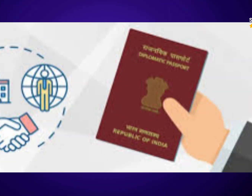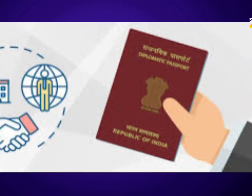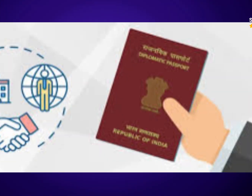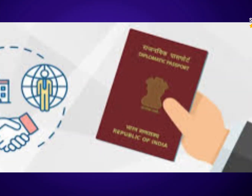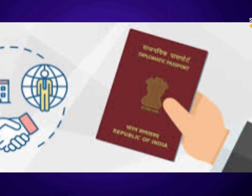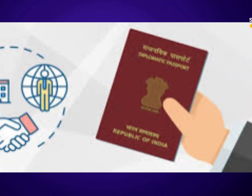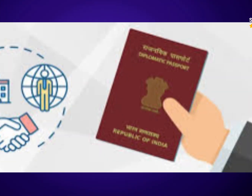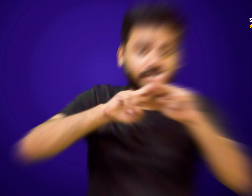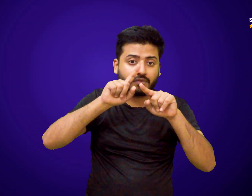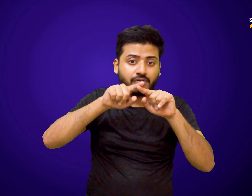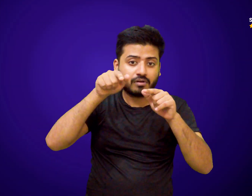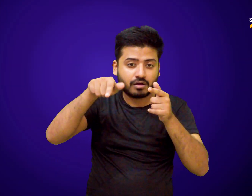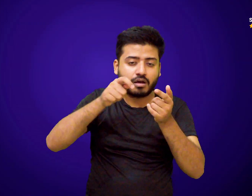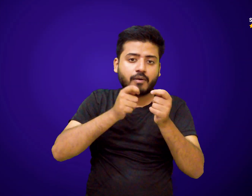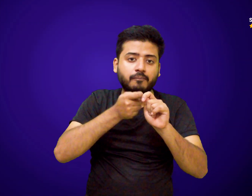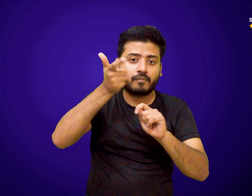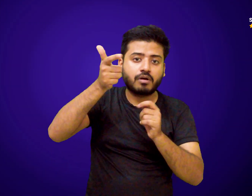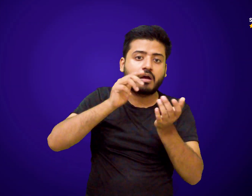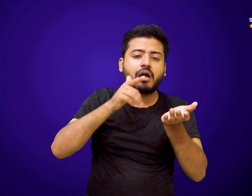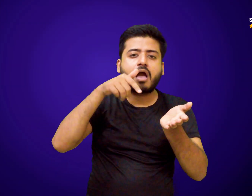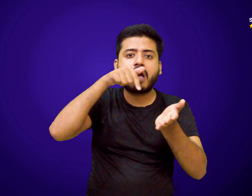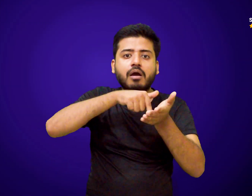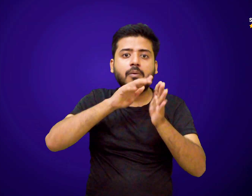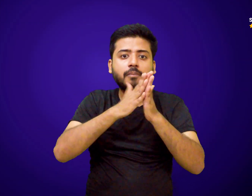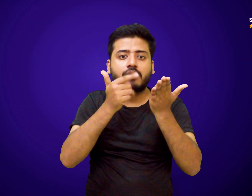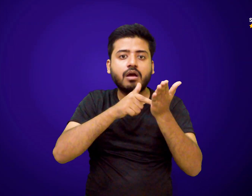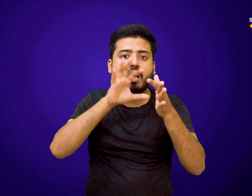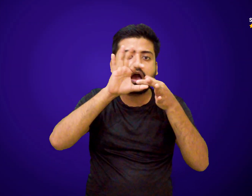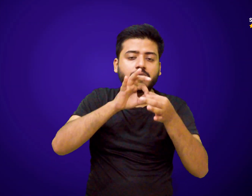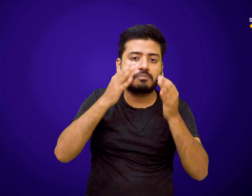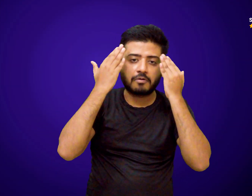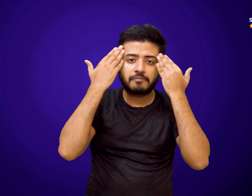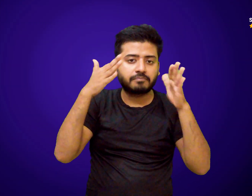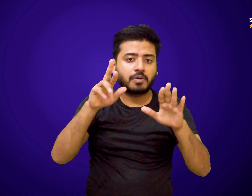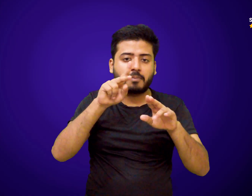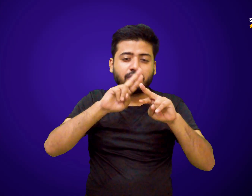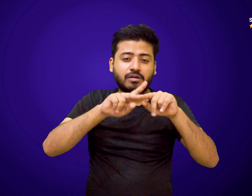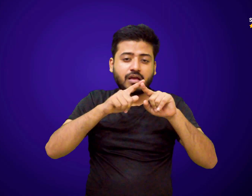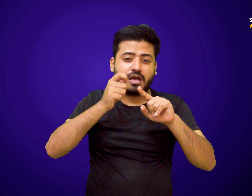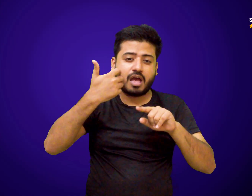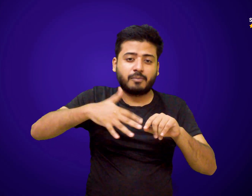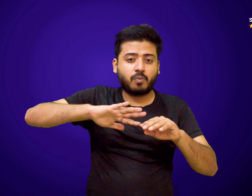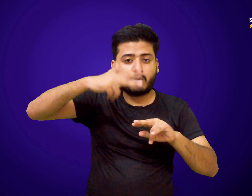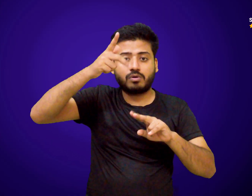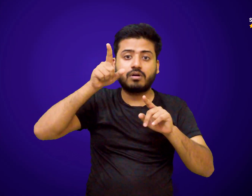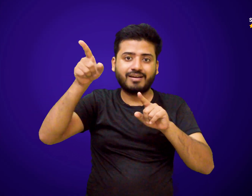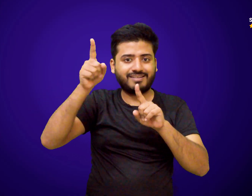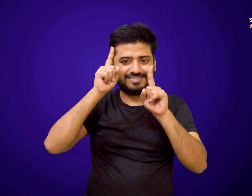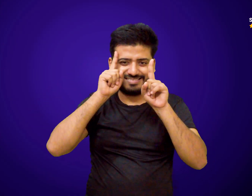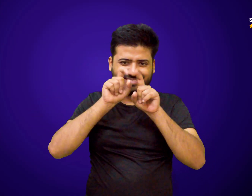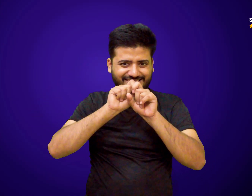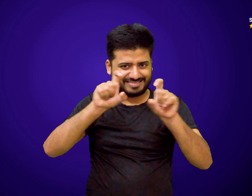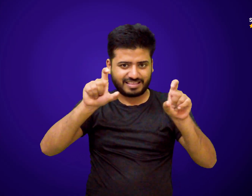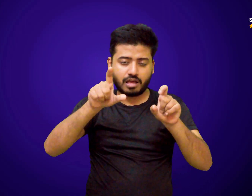diplomatic passport. Holding a Maroon diplomatic passport offers numerous advantages not available to regular